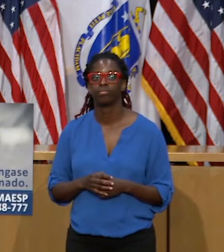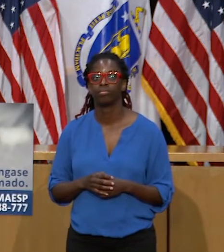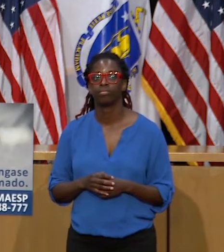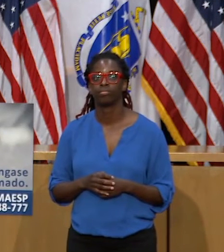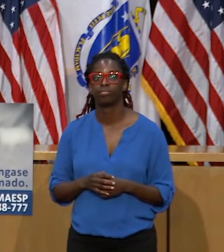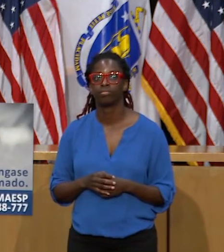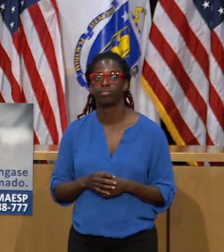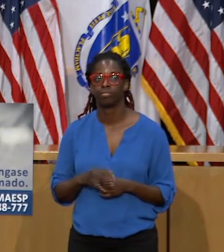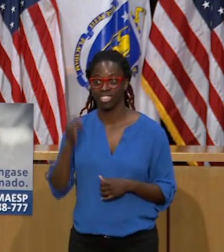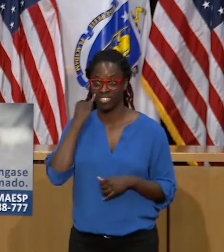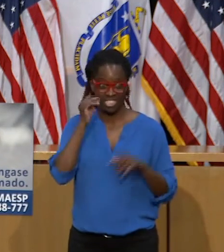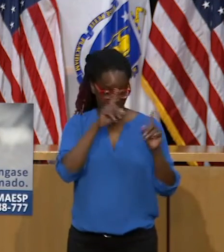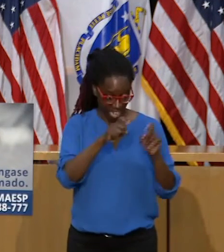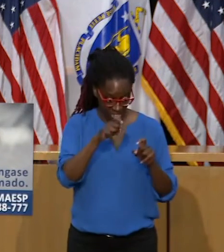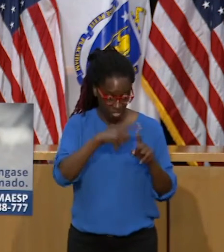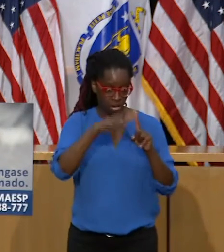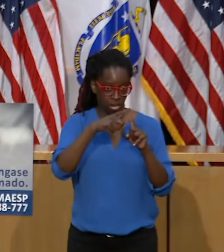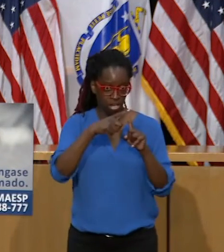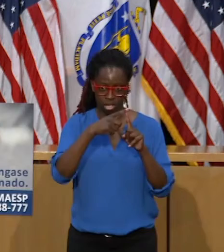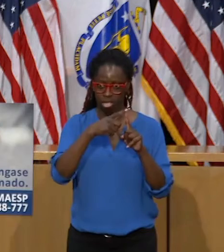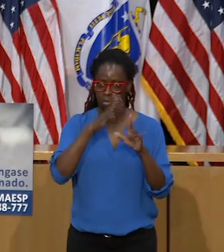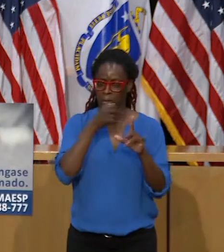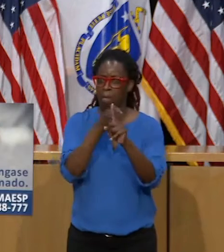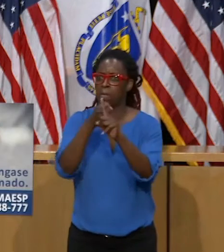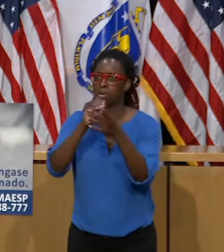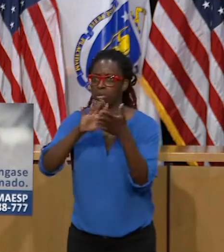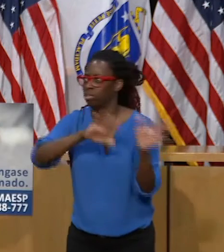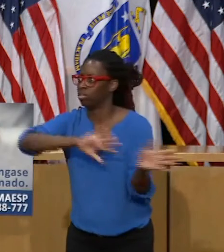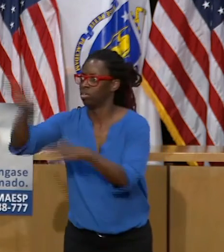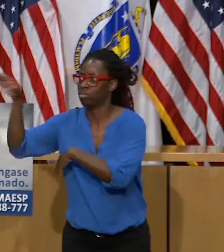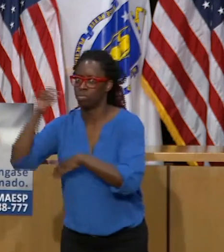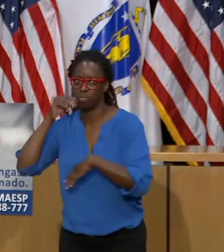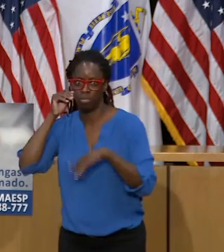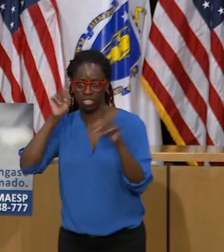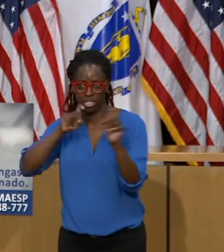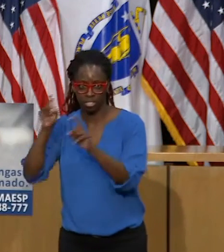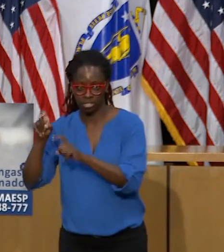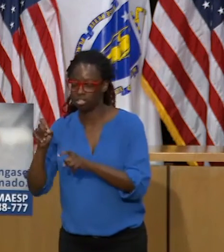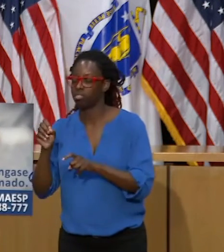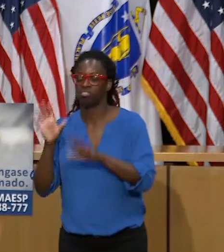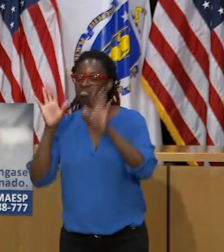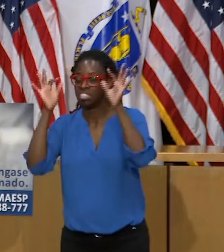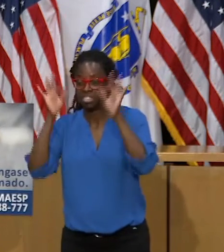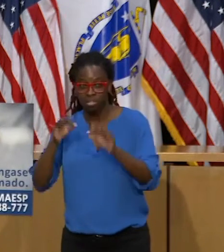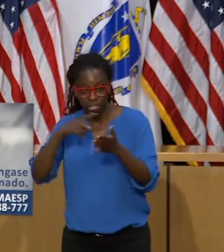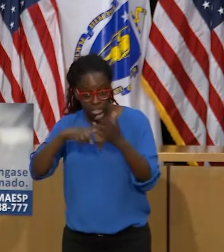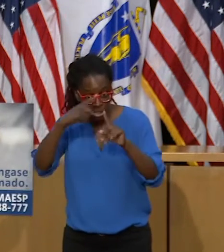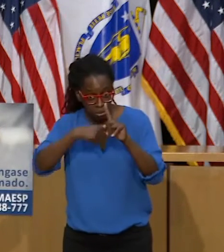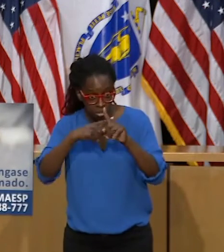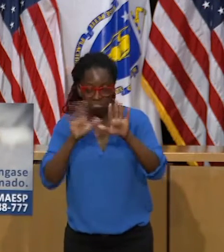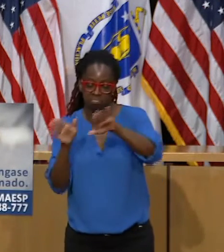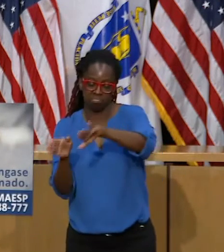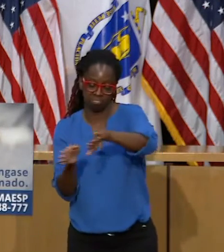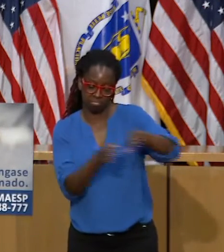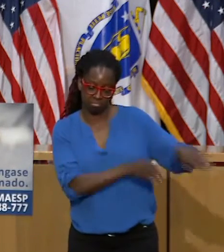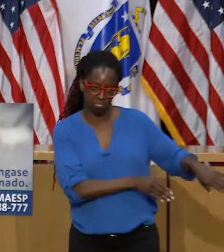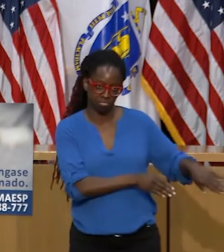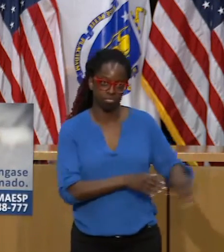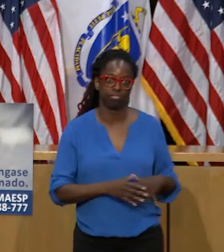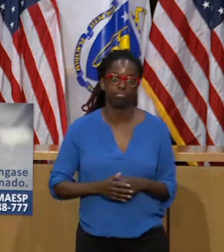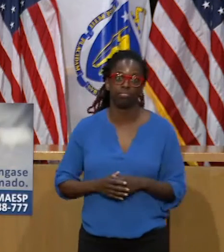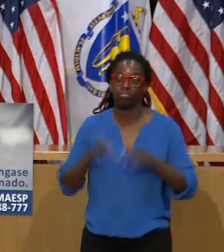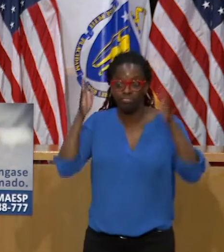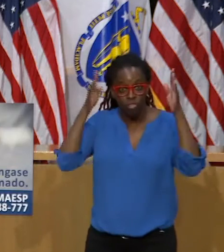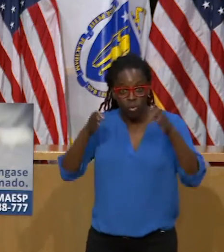really aggressive program with respect to face coverings, hygiene, hand washing, and an